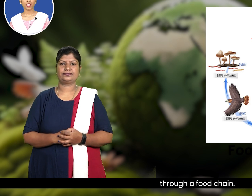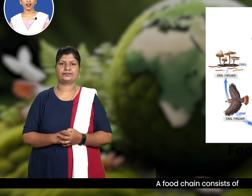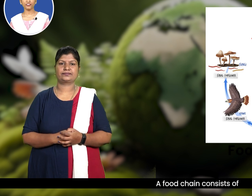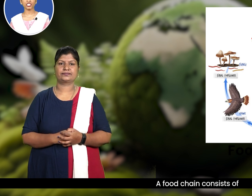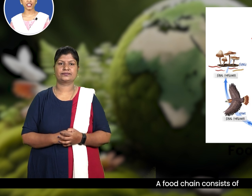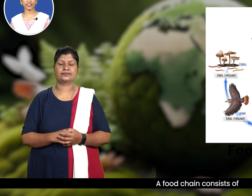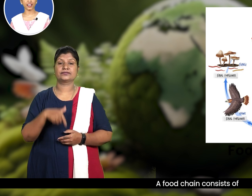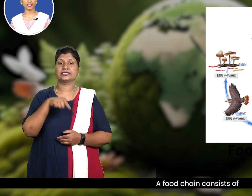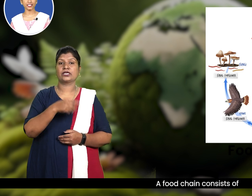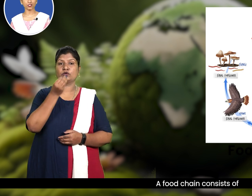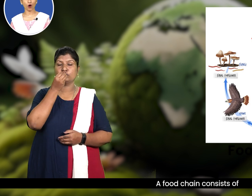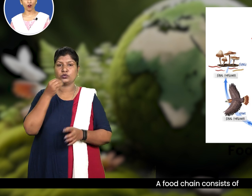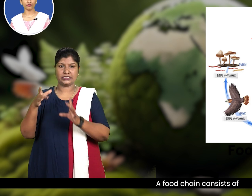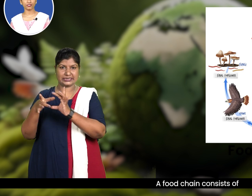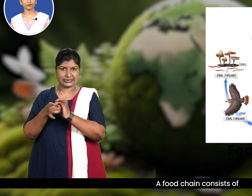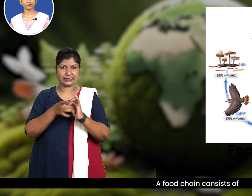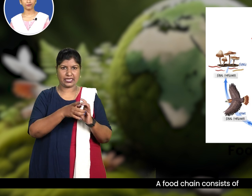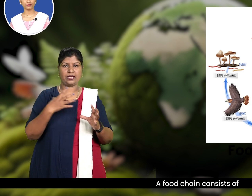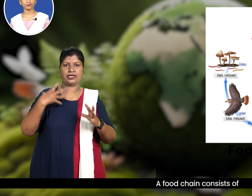A food chain consists of